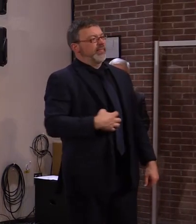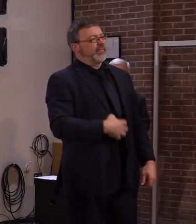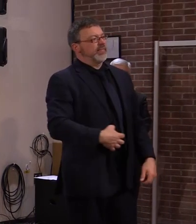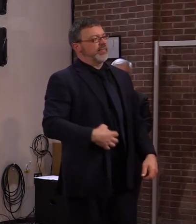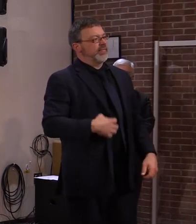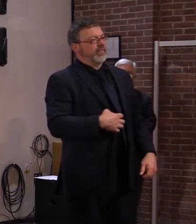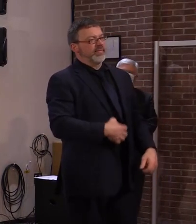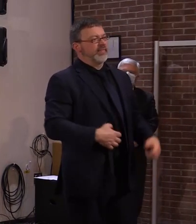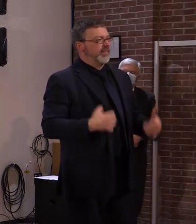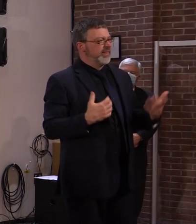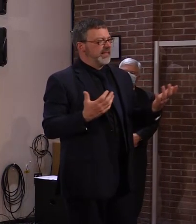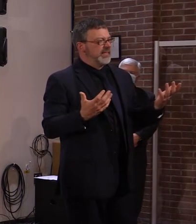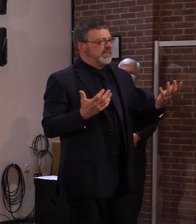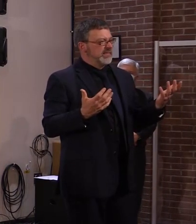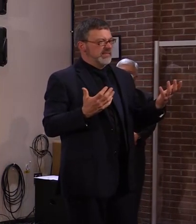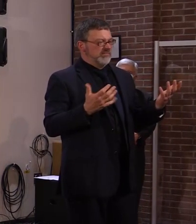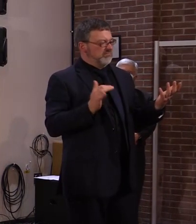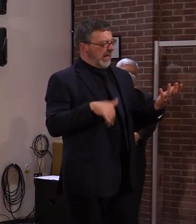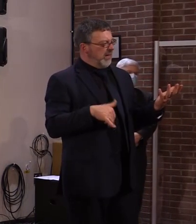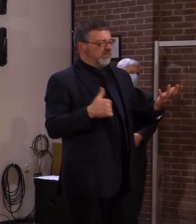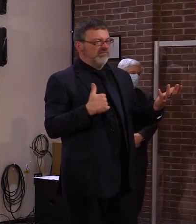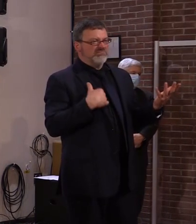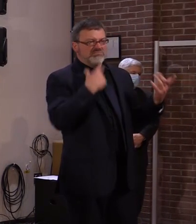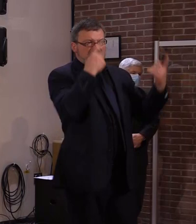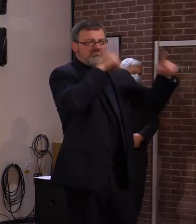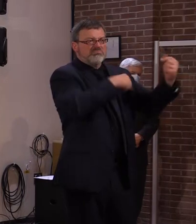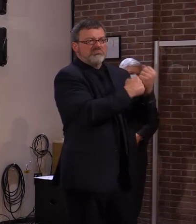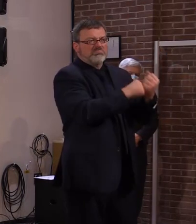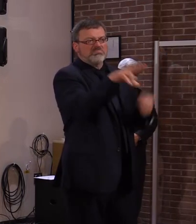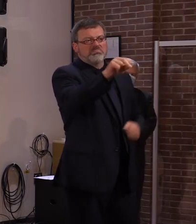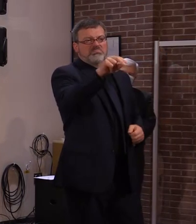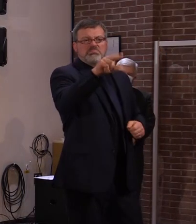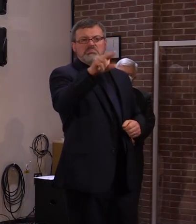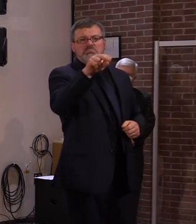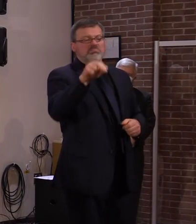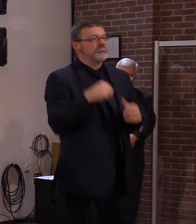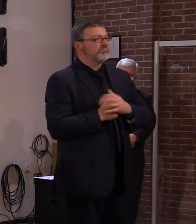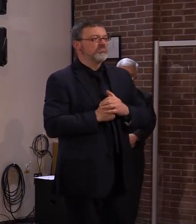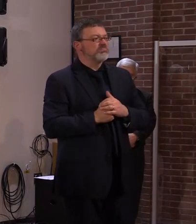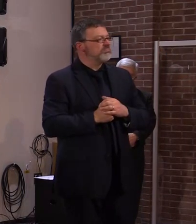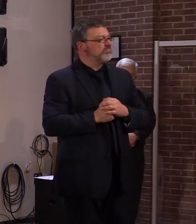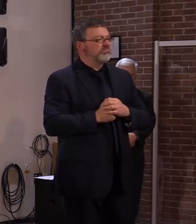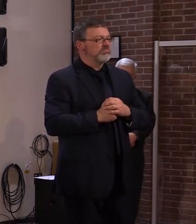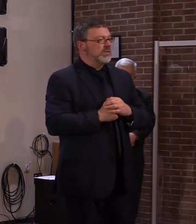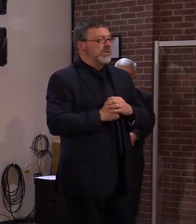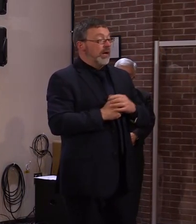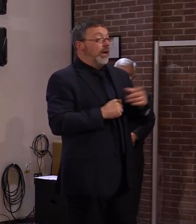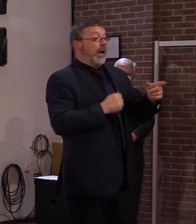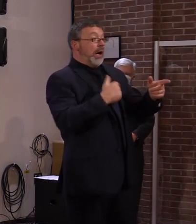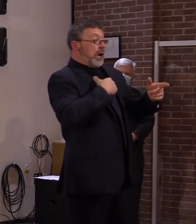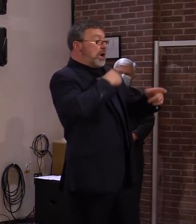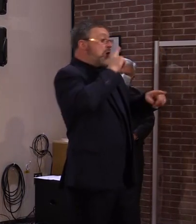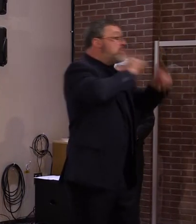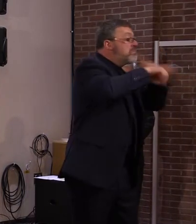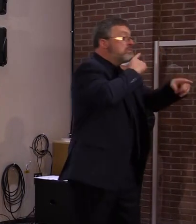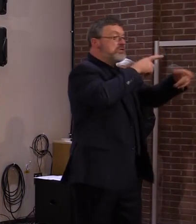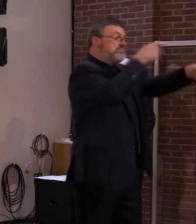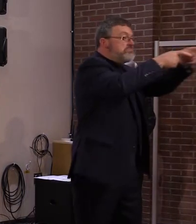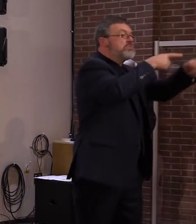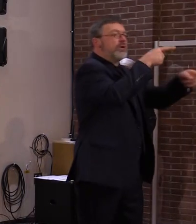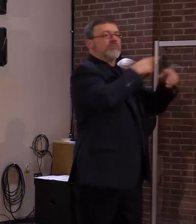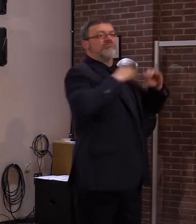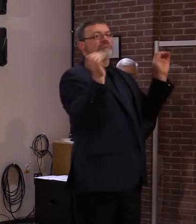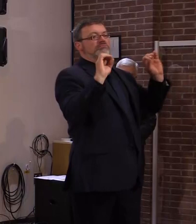it's necessary at this point in time. So it's their choice. I didn't have any involvement in that,